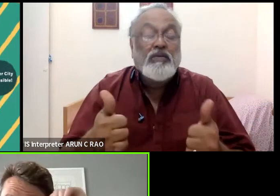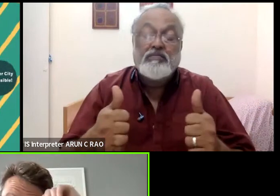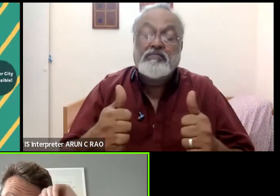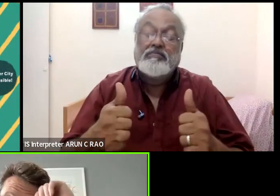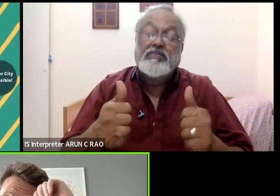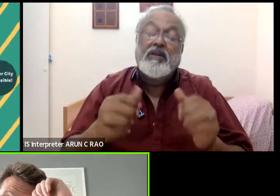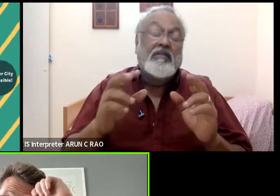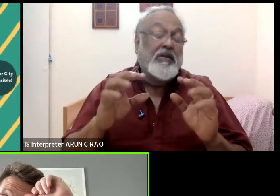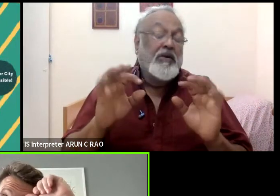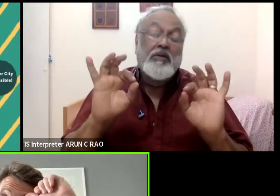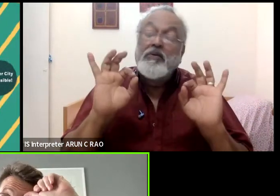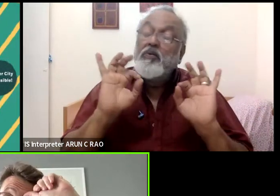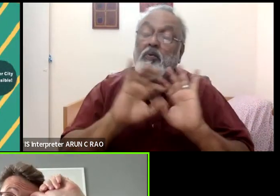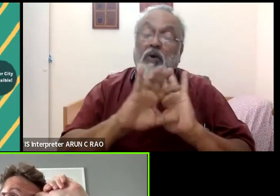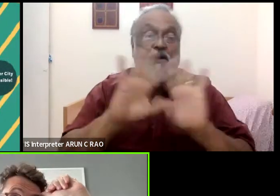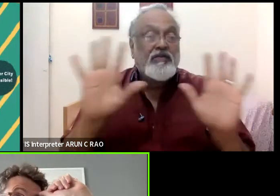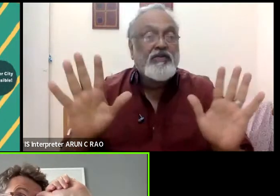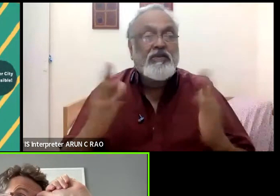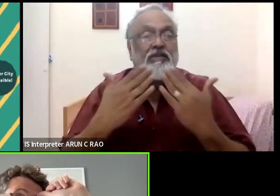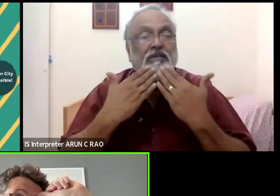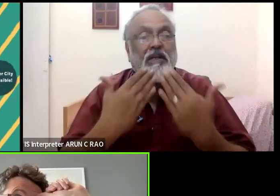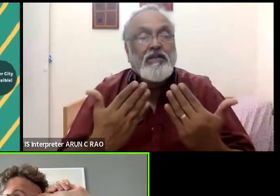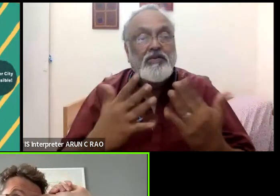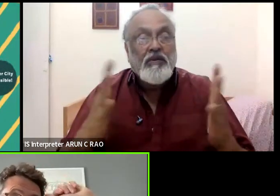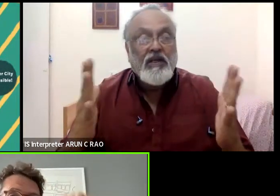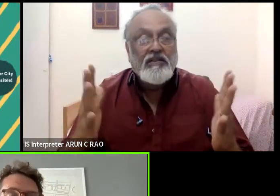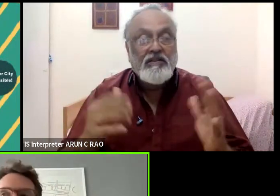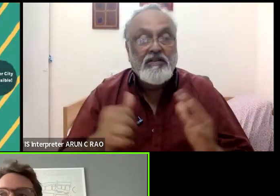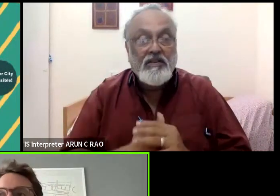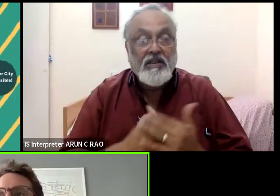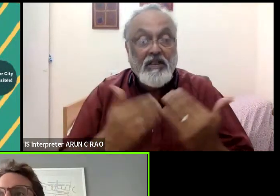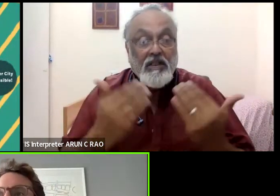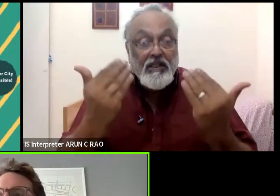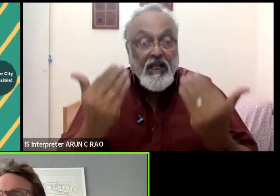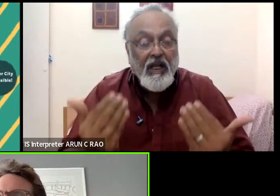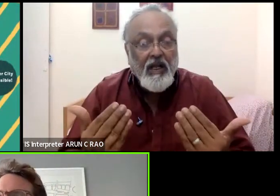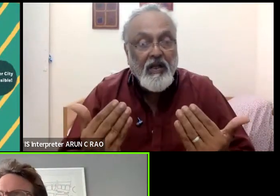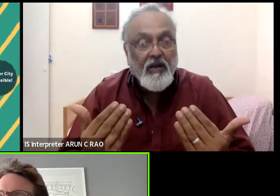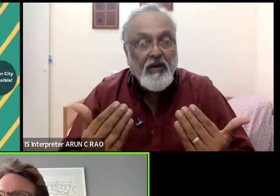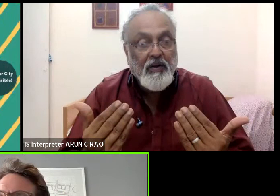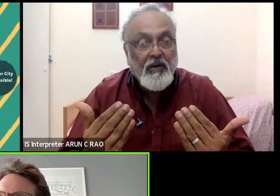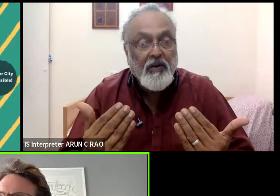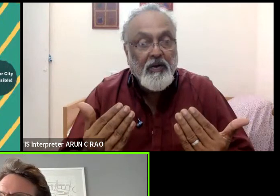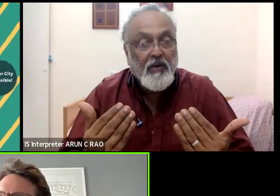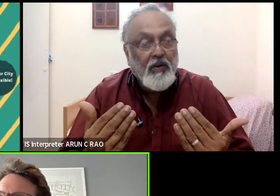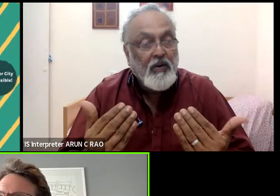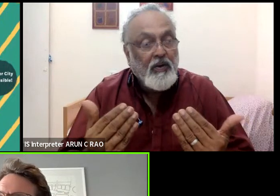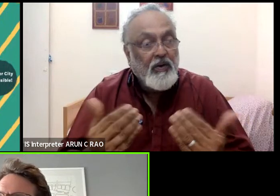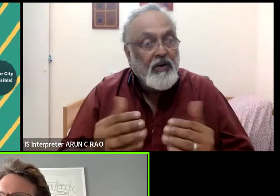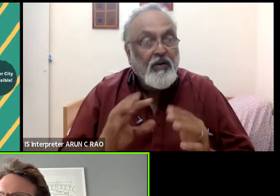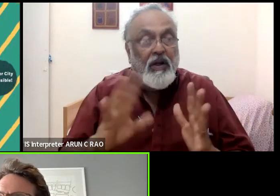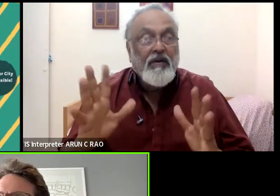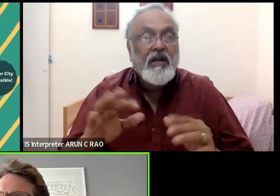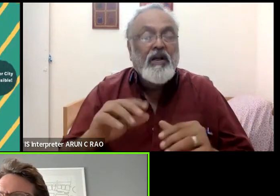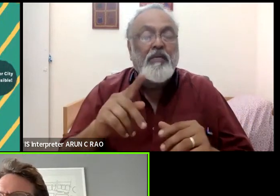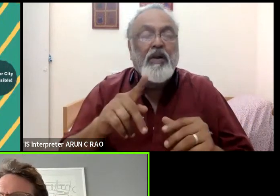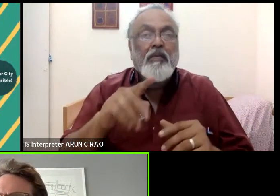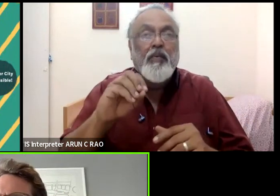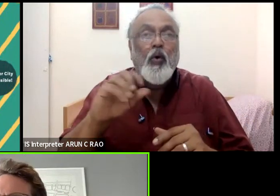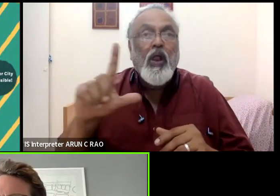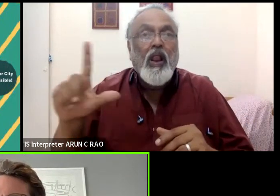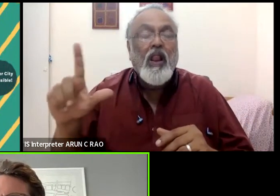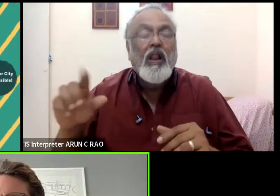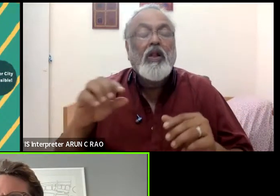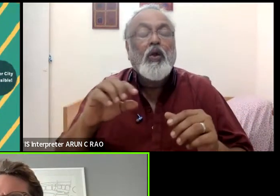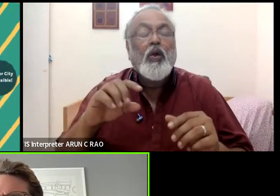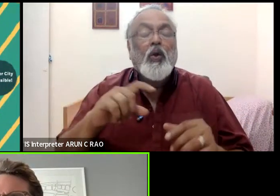Thank you very much. That's great. I think what we're going to do now, we've got a couple of poll questions still to do. So I think I'll pause